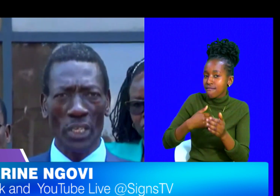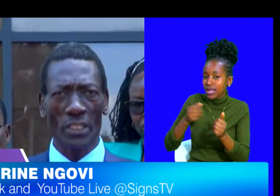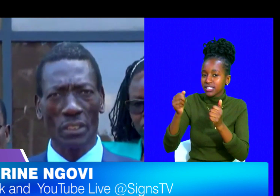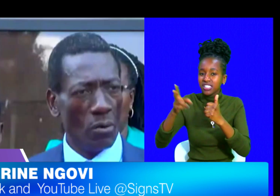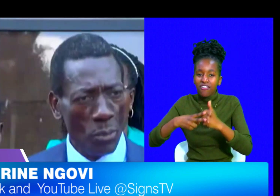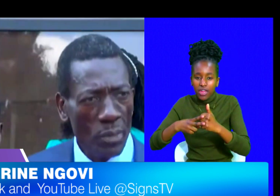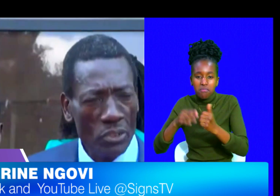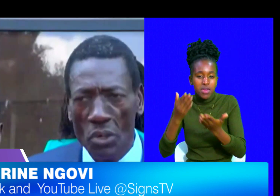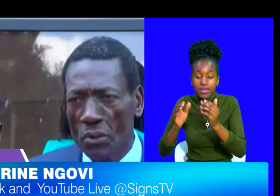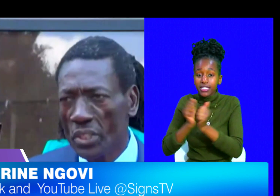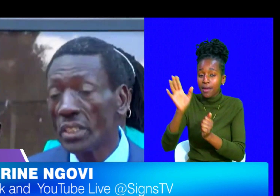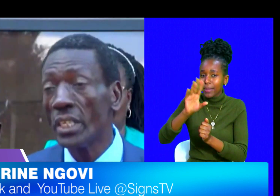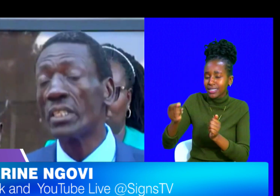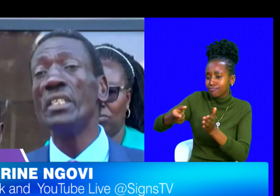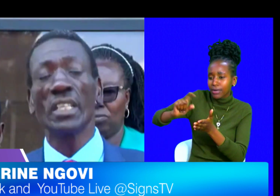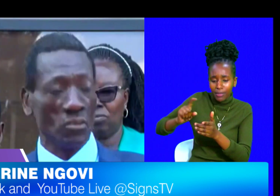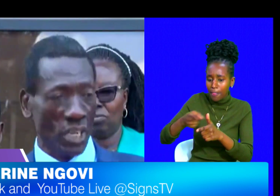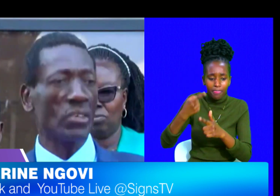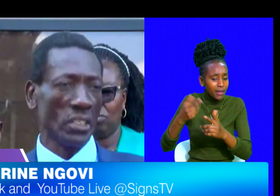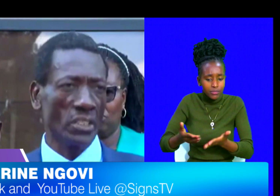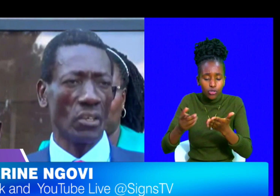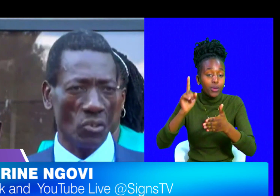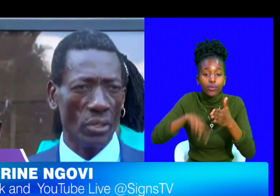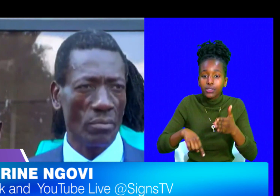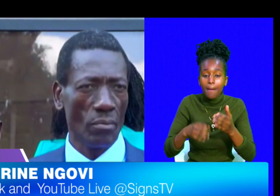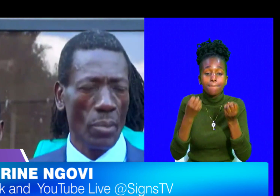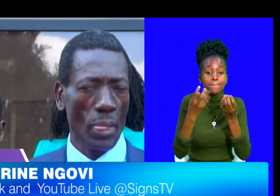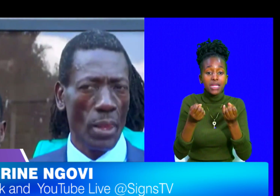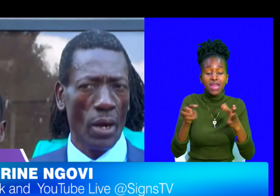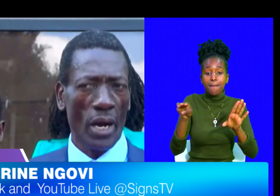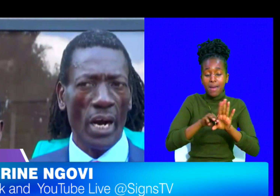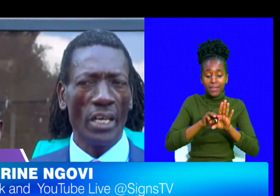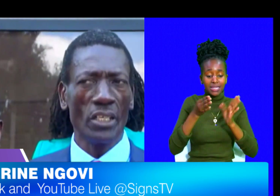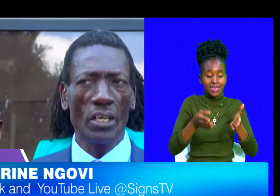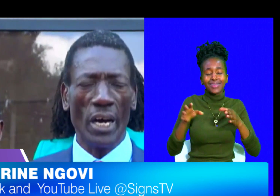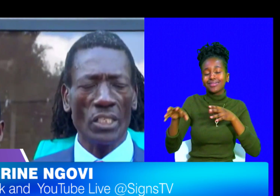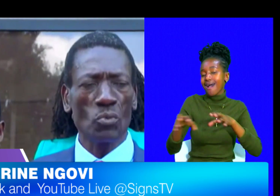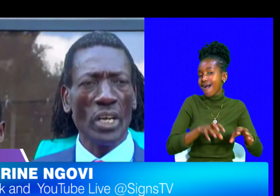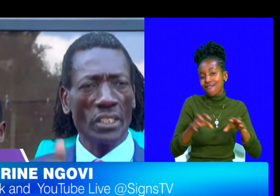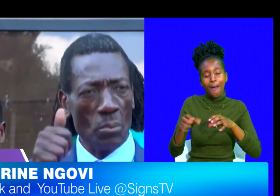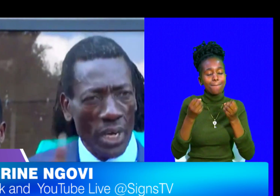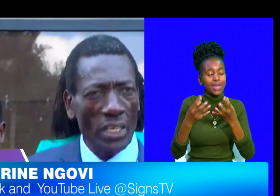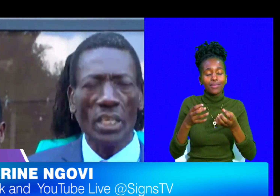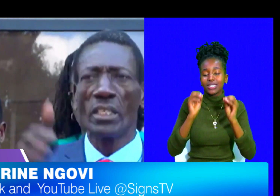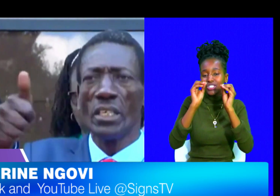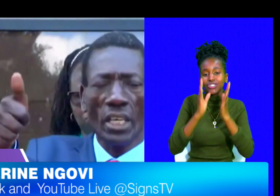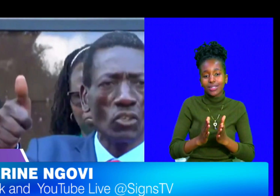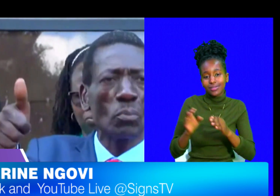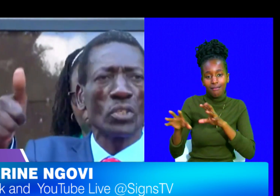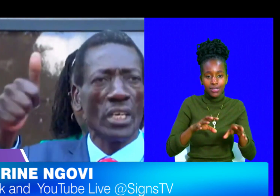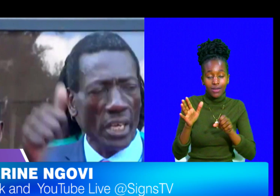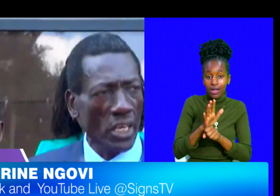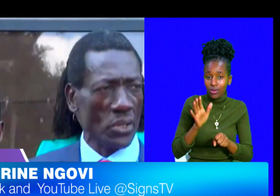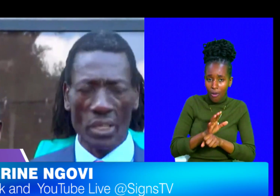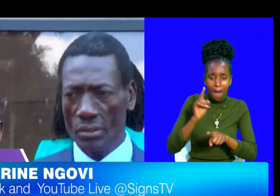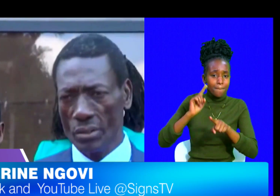bring to us? Members of the Fourth Estate, teachers have suffered in this country. And as we are surprised that TSC has not